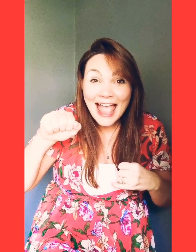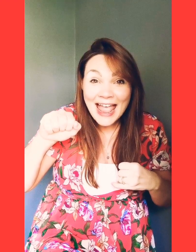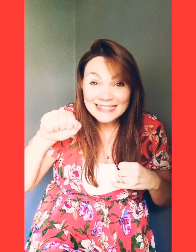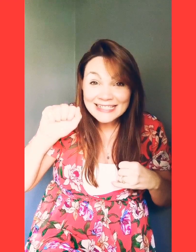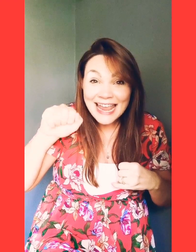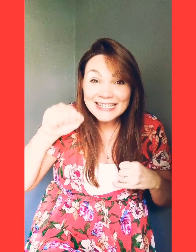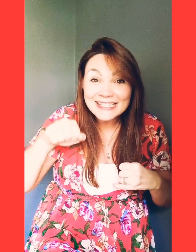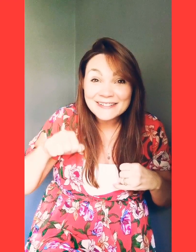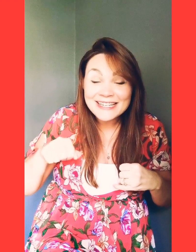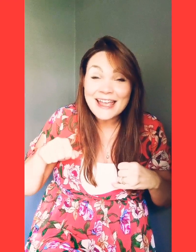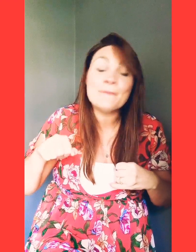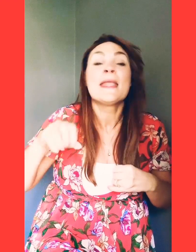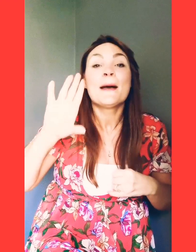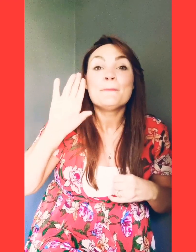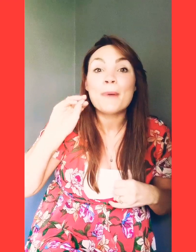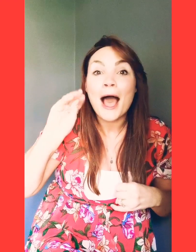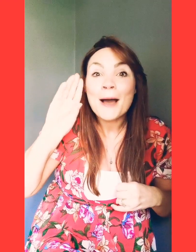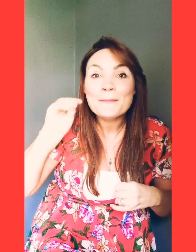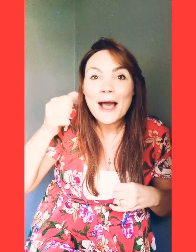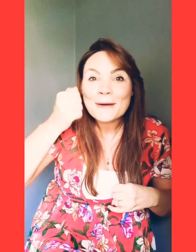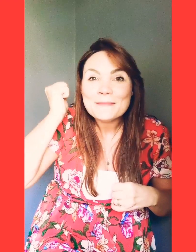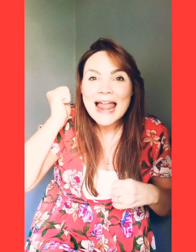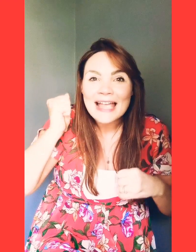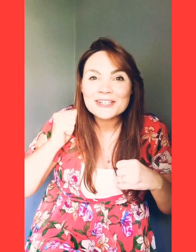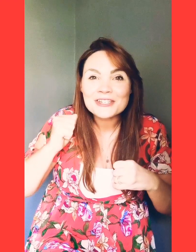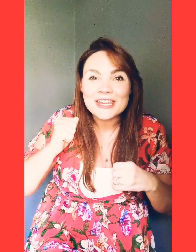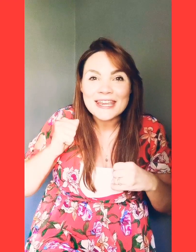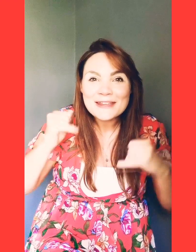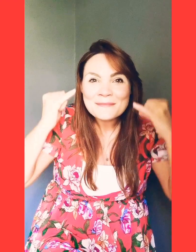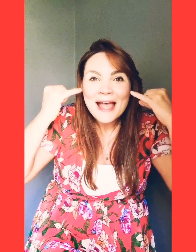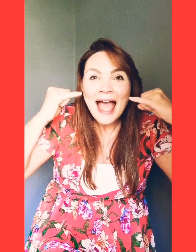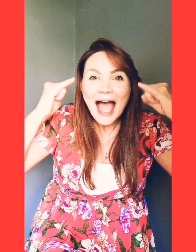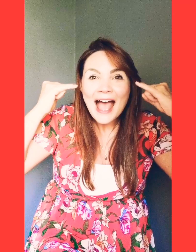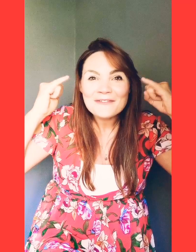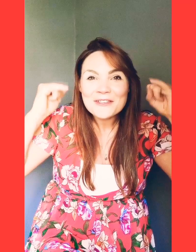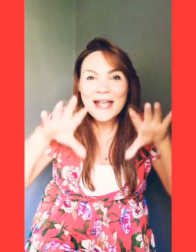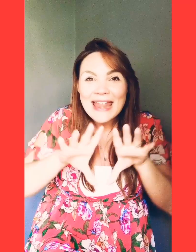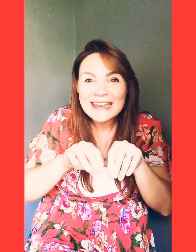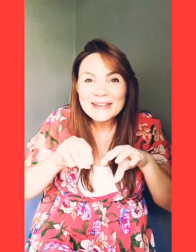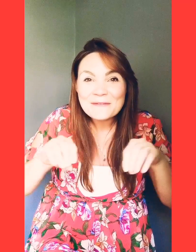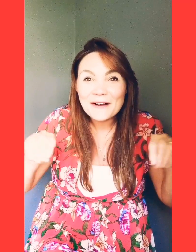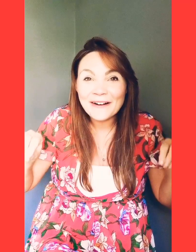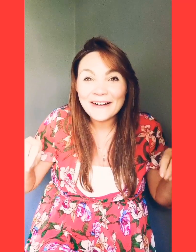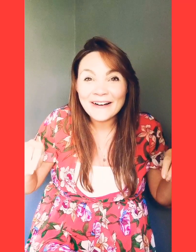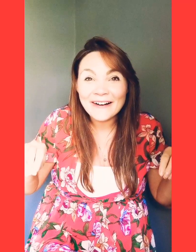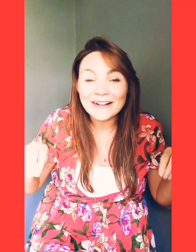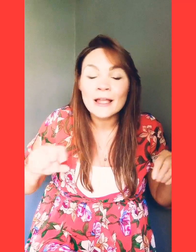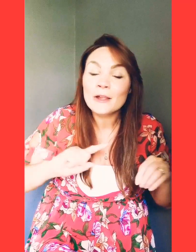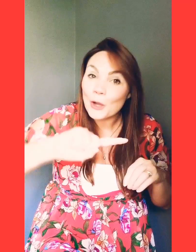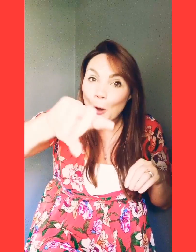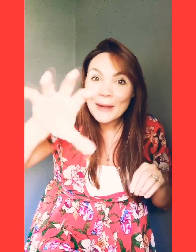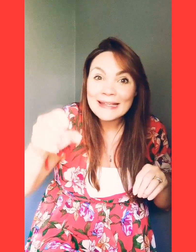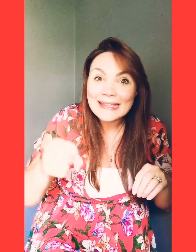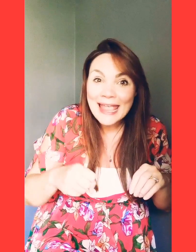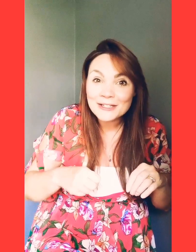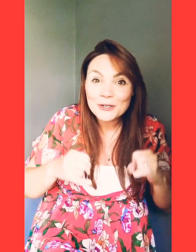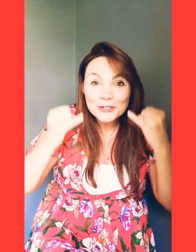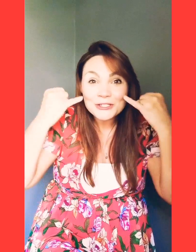Yes. Yes, you do. Bah, bah, black sheep. Have you any wall. Go and get your